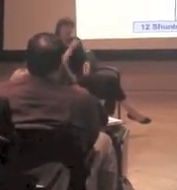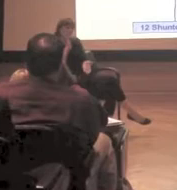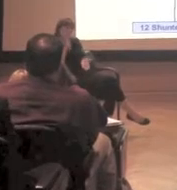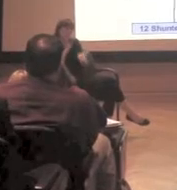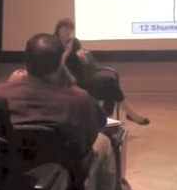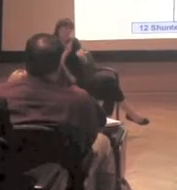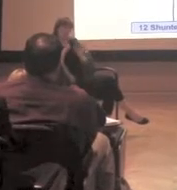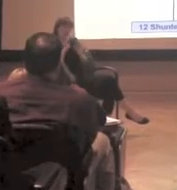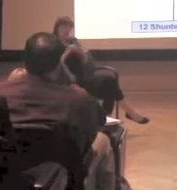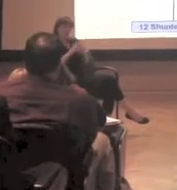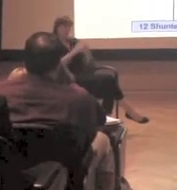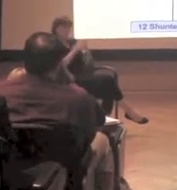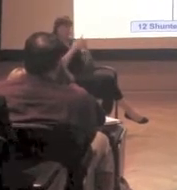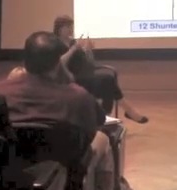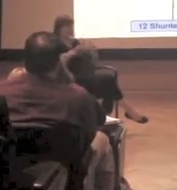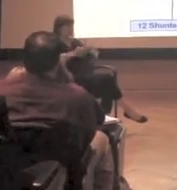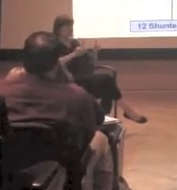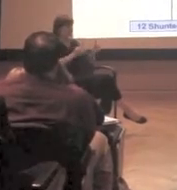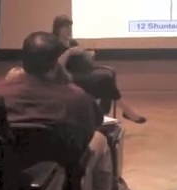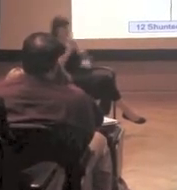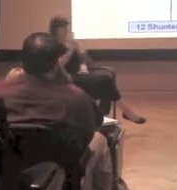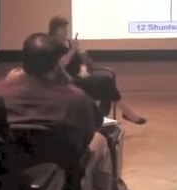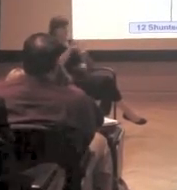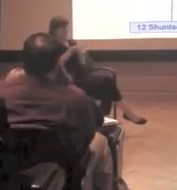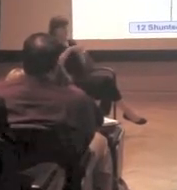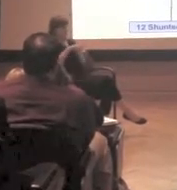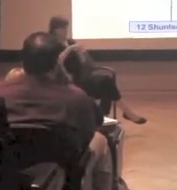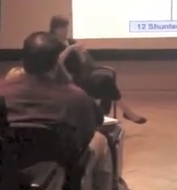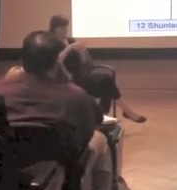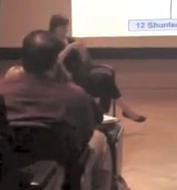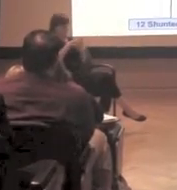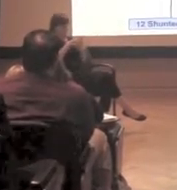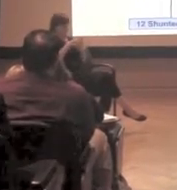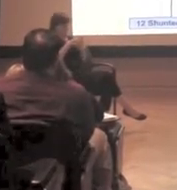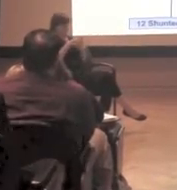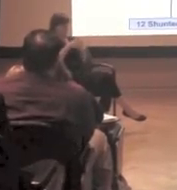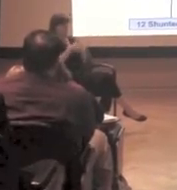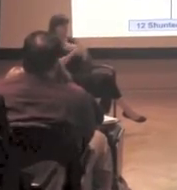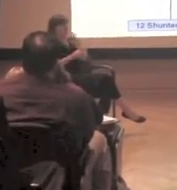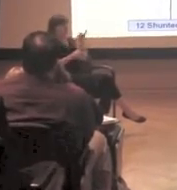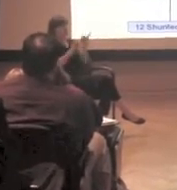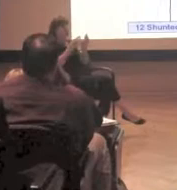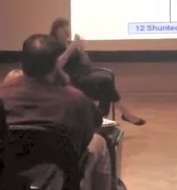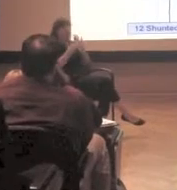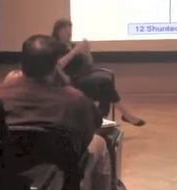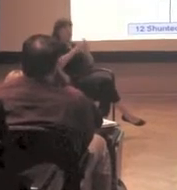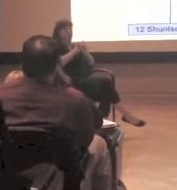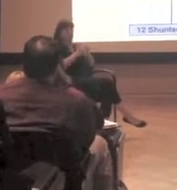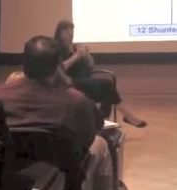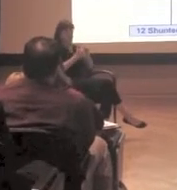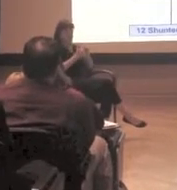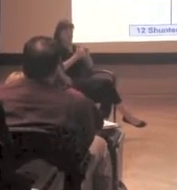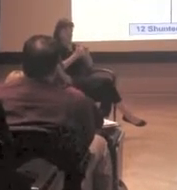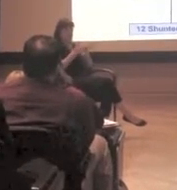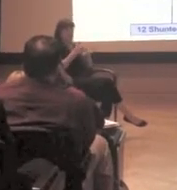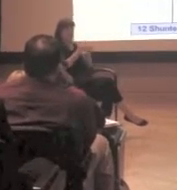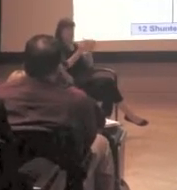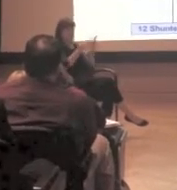still, this is only one area of the country. So that shows how prevalent spina bifida is here.